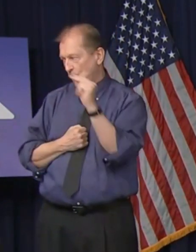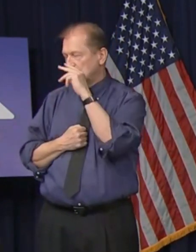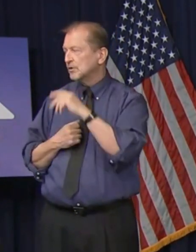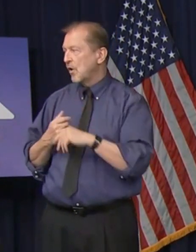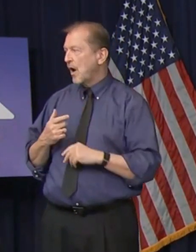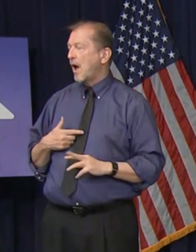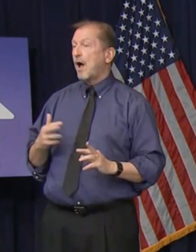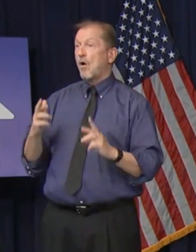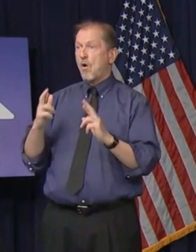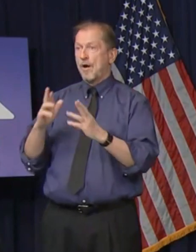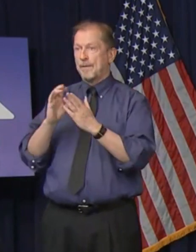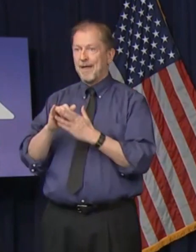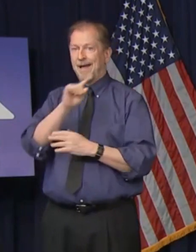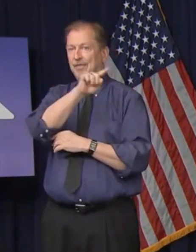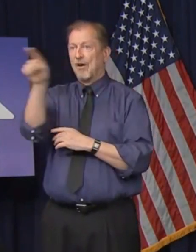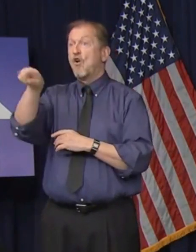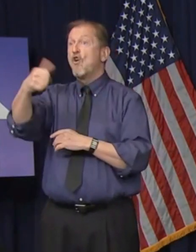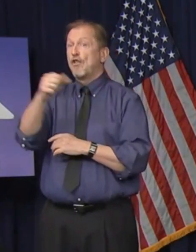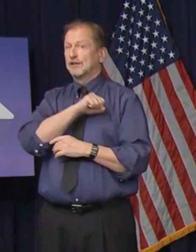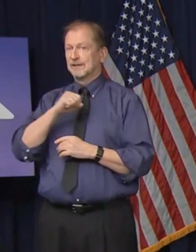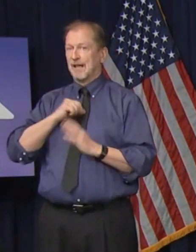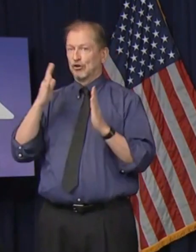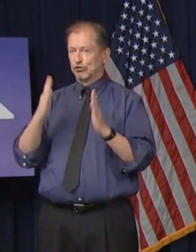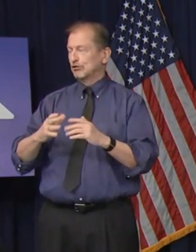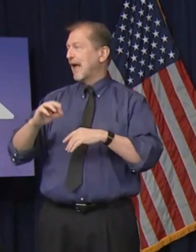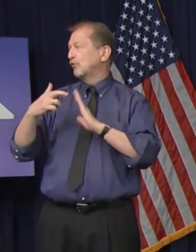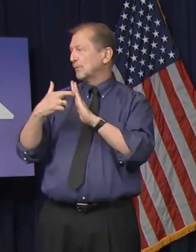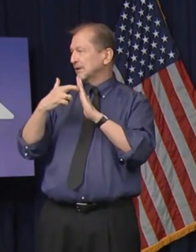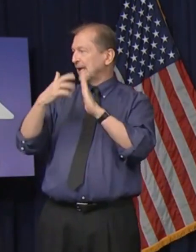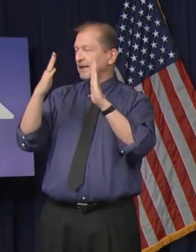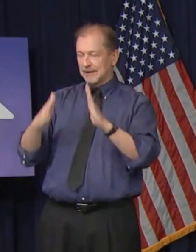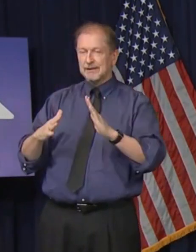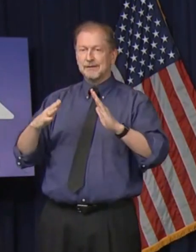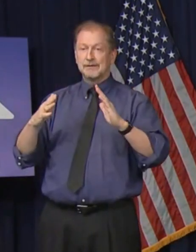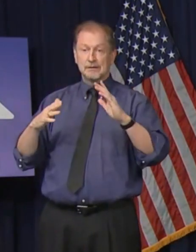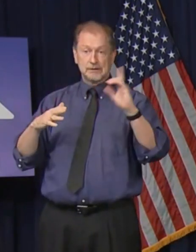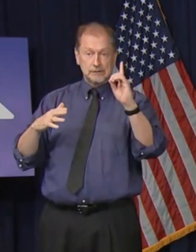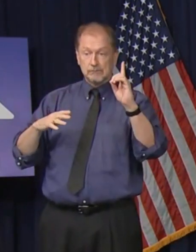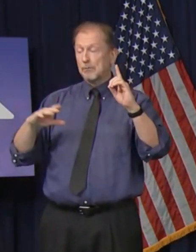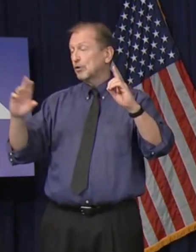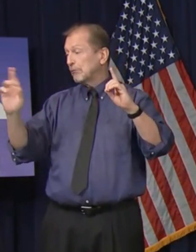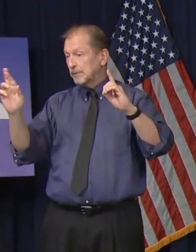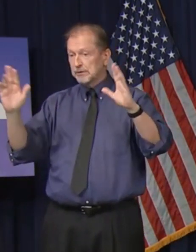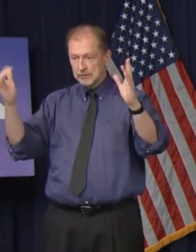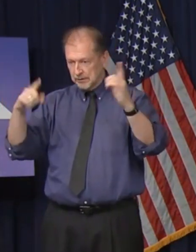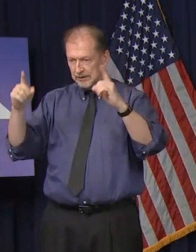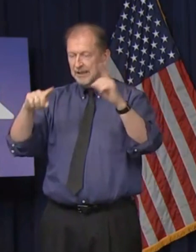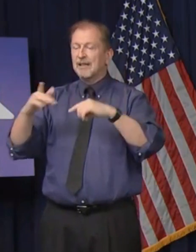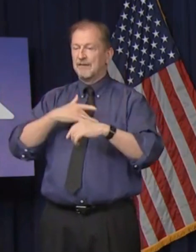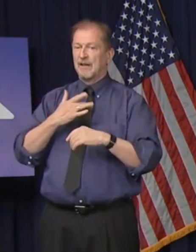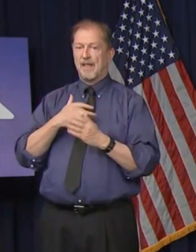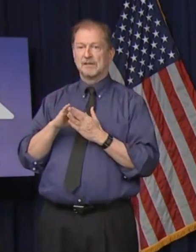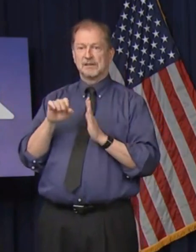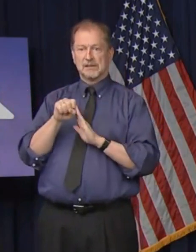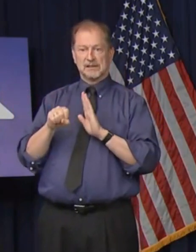result of work that they're doing, those senators that believe that states and local governments deserve and